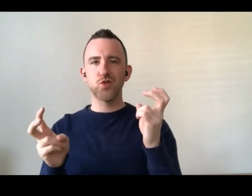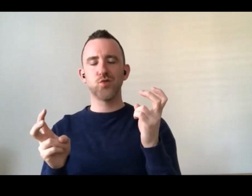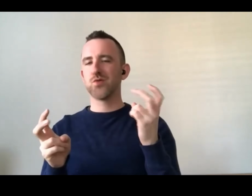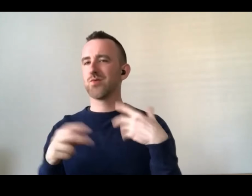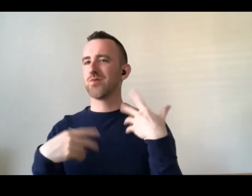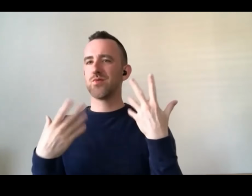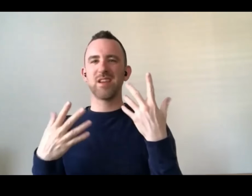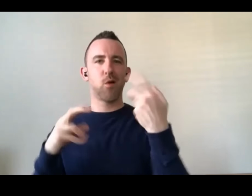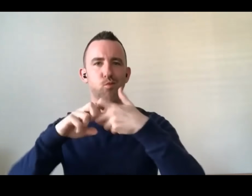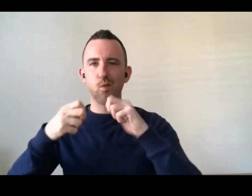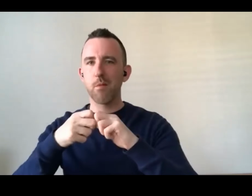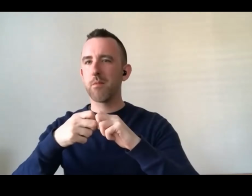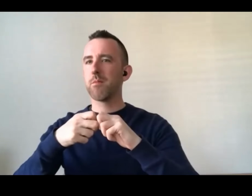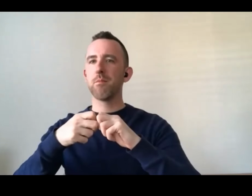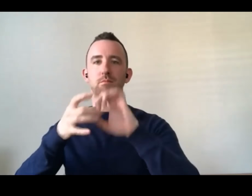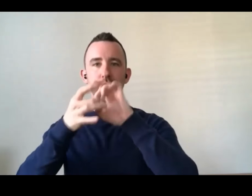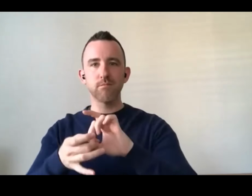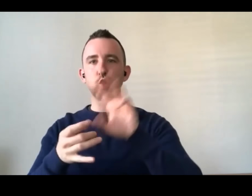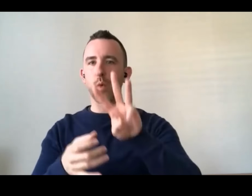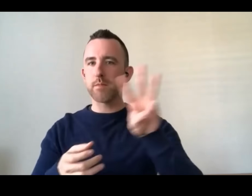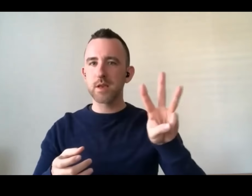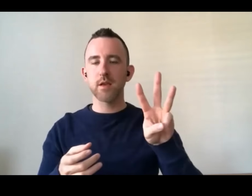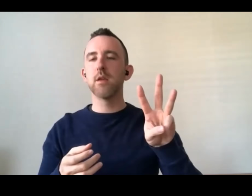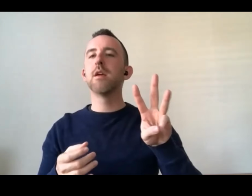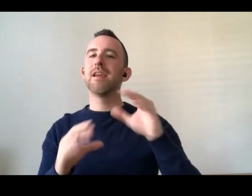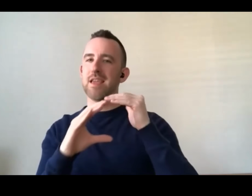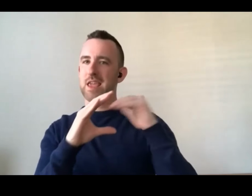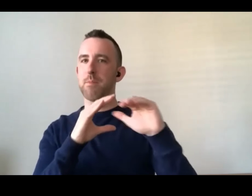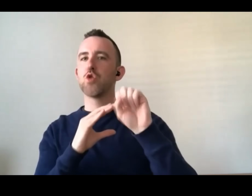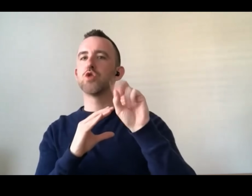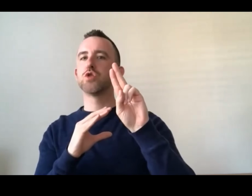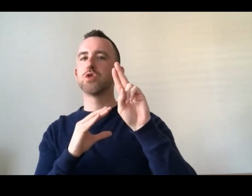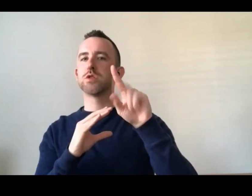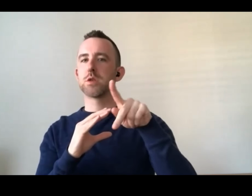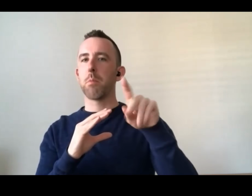with, you know, anything relating to the website or whatever, email